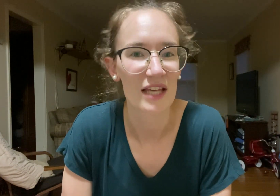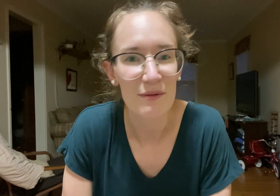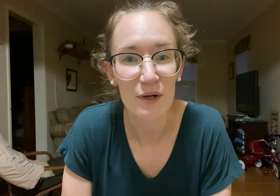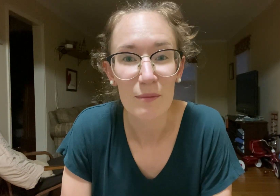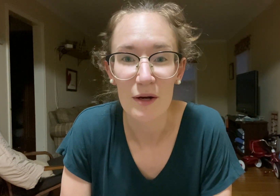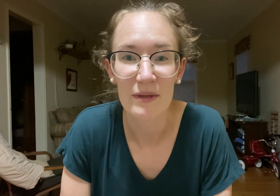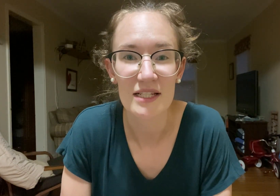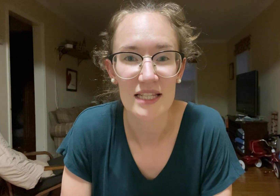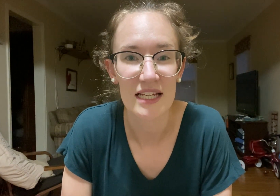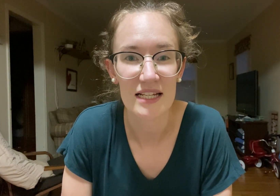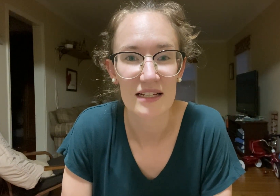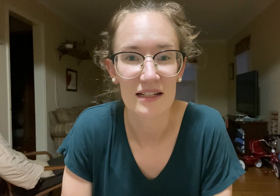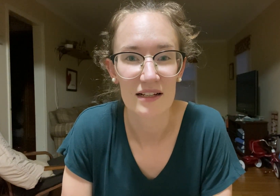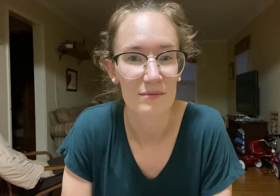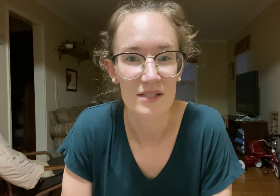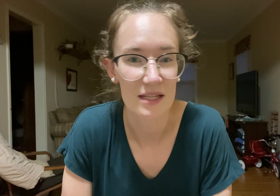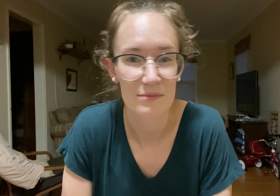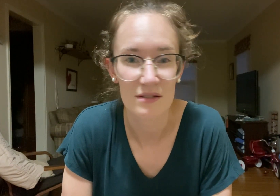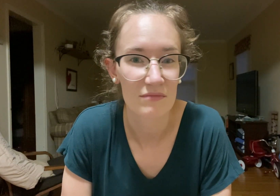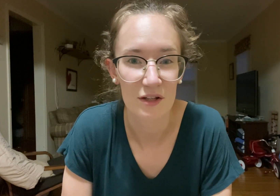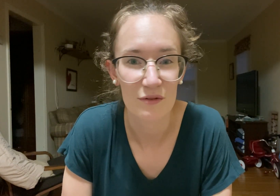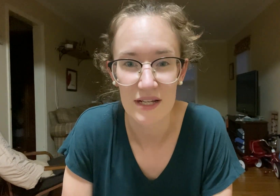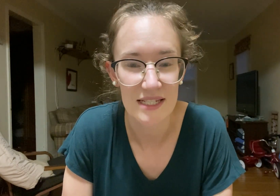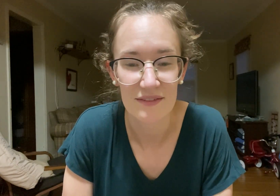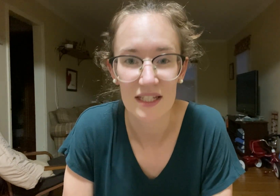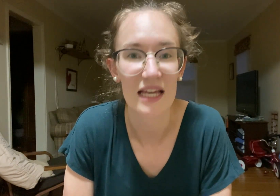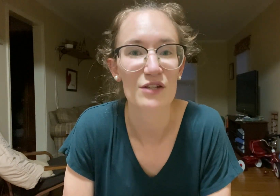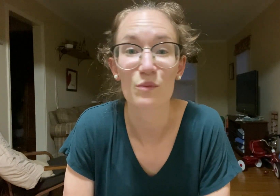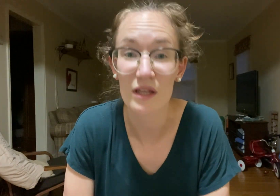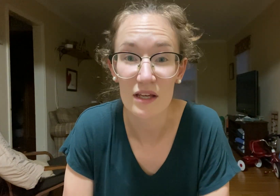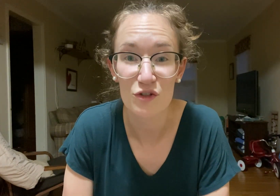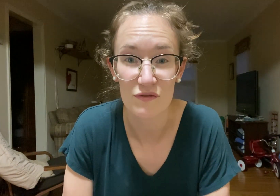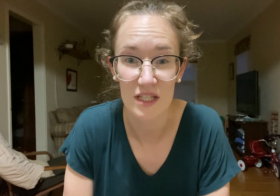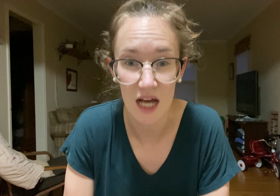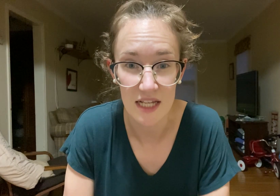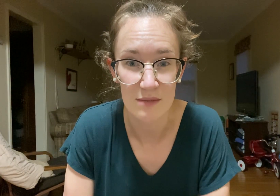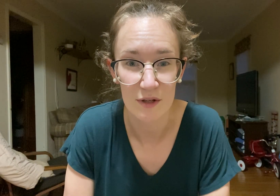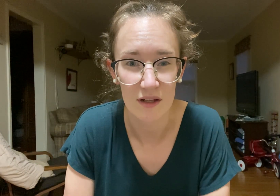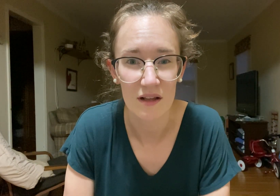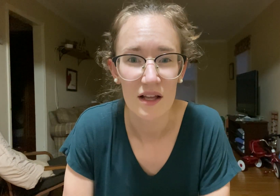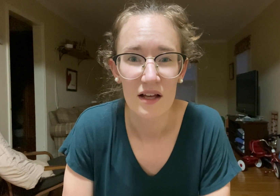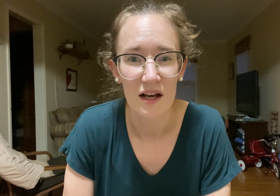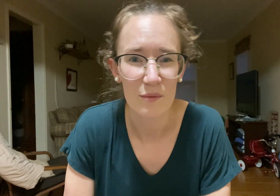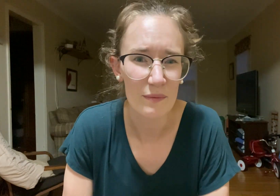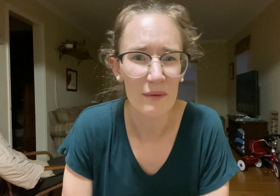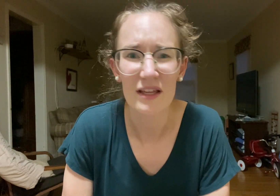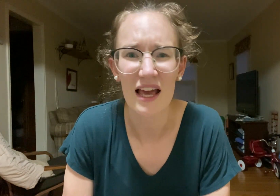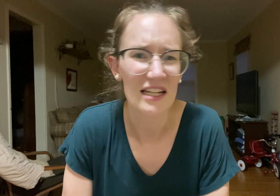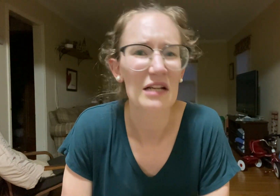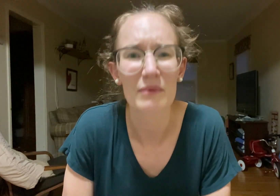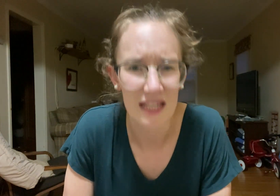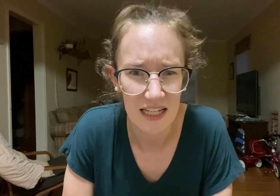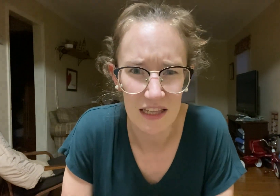came to our apartment. They slept there the rest of the night. We drove to the hospital. We probably ended up getting